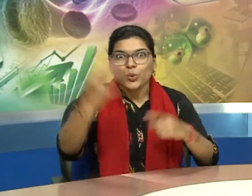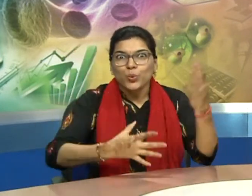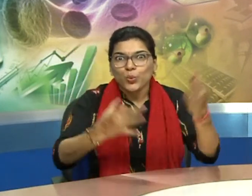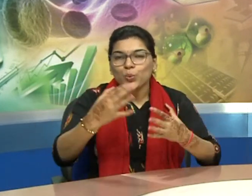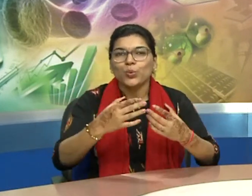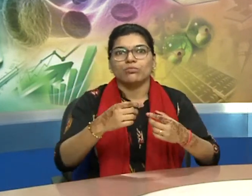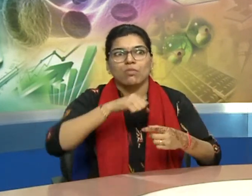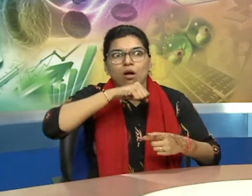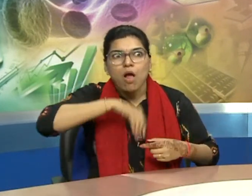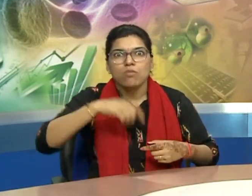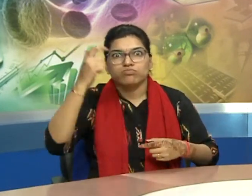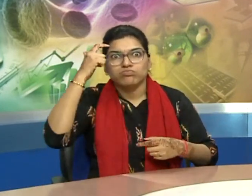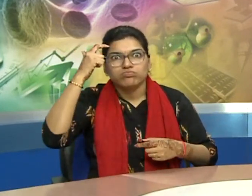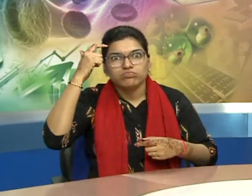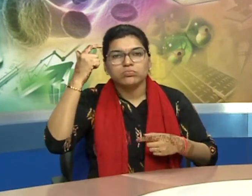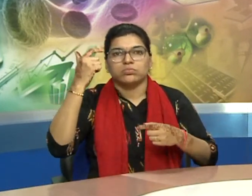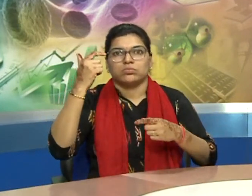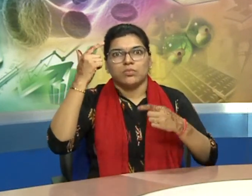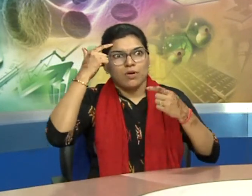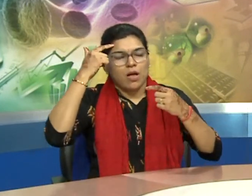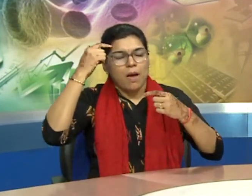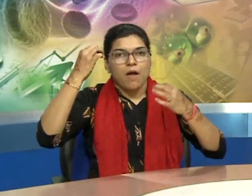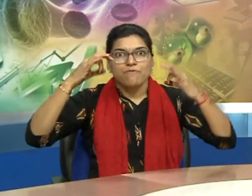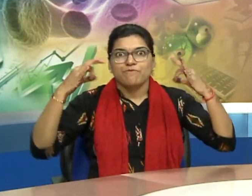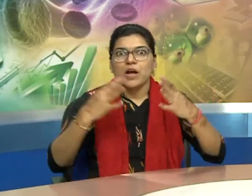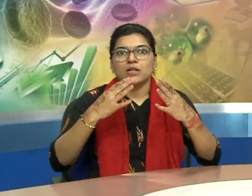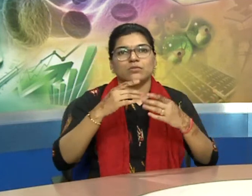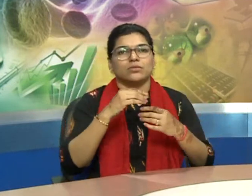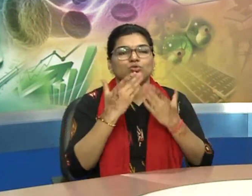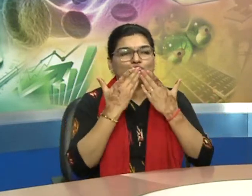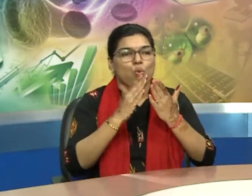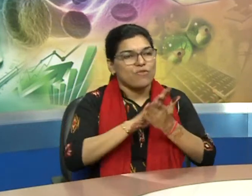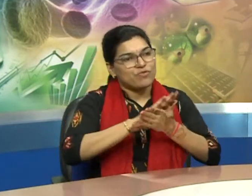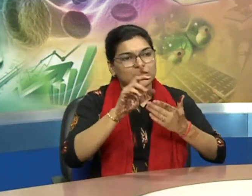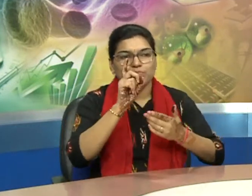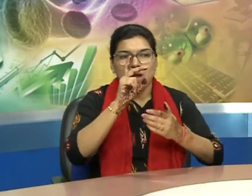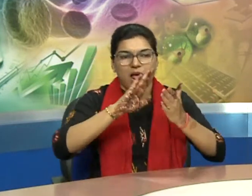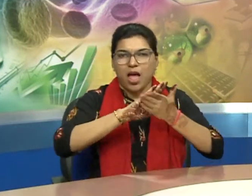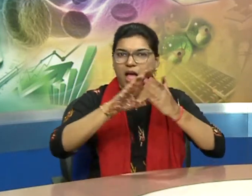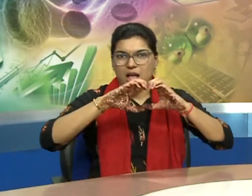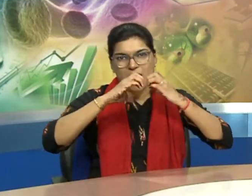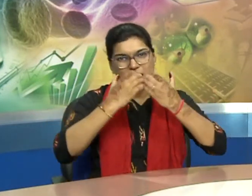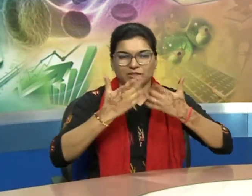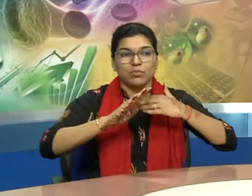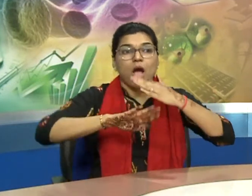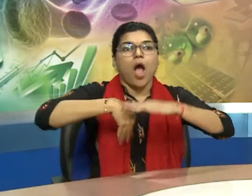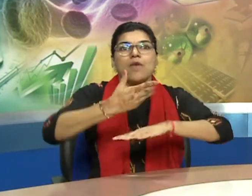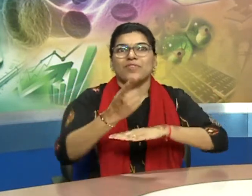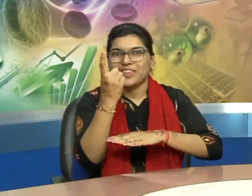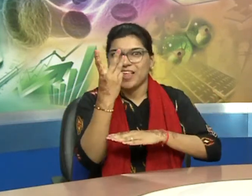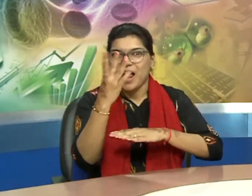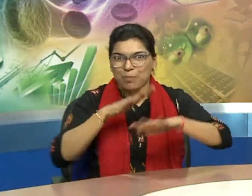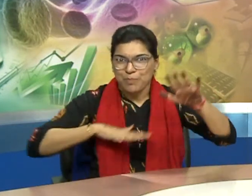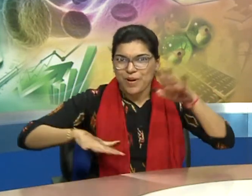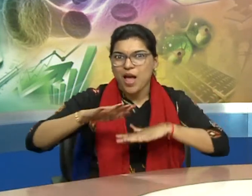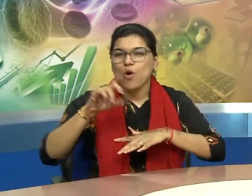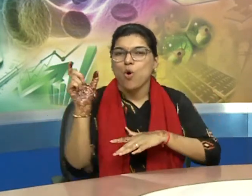We know that support of a library at the college level is essential to broaden